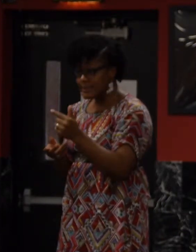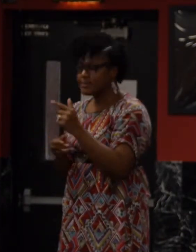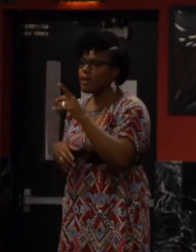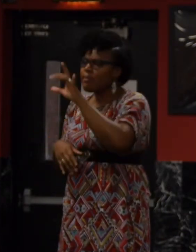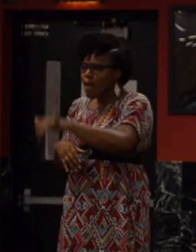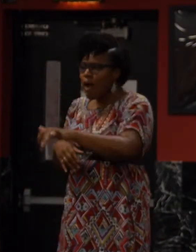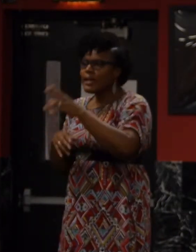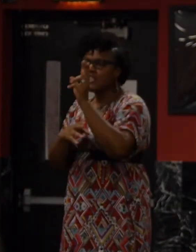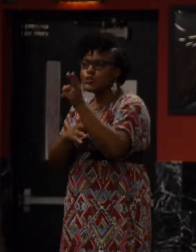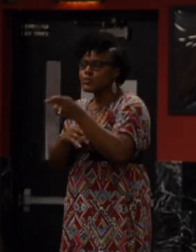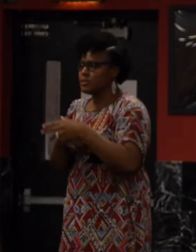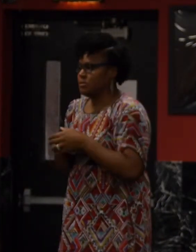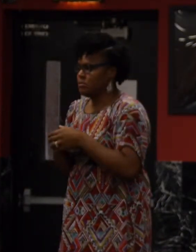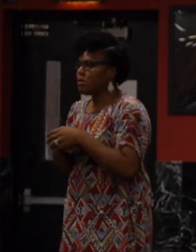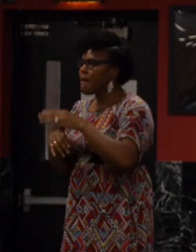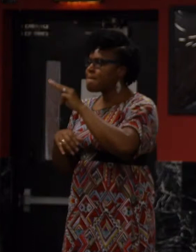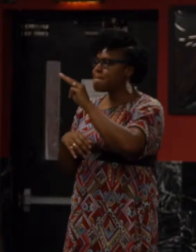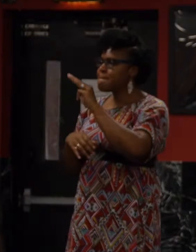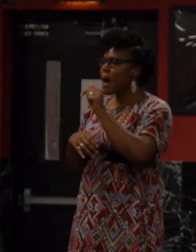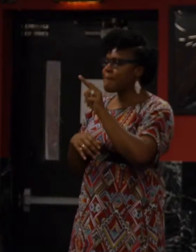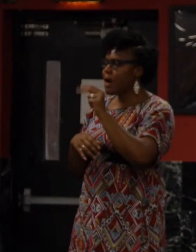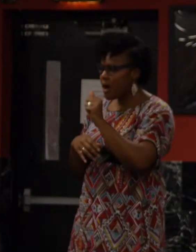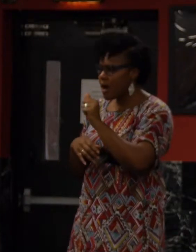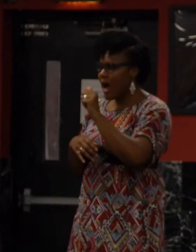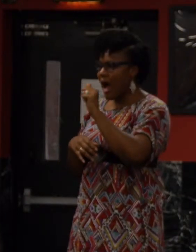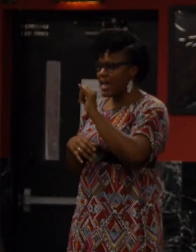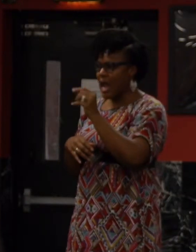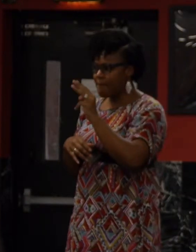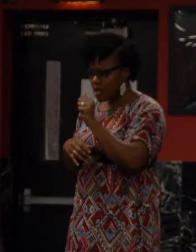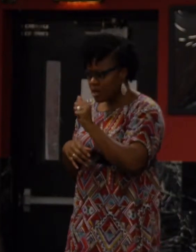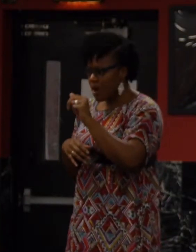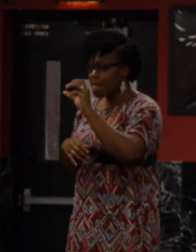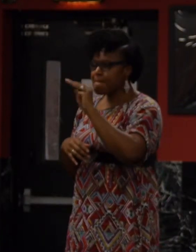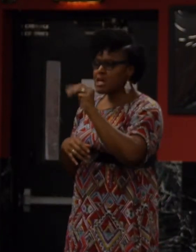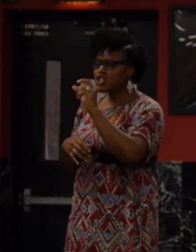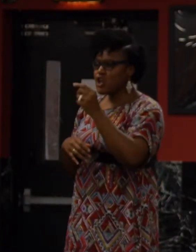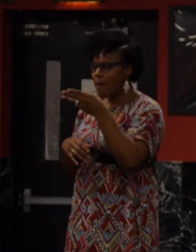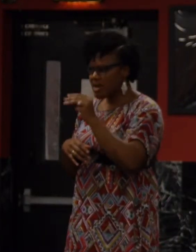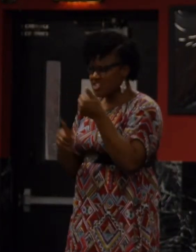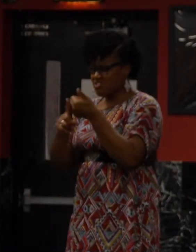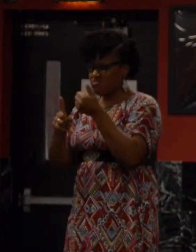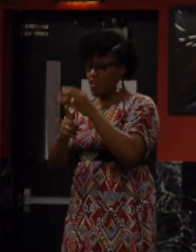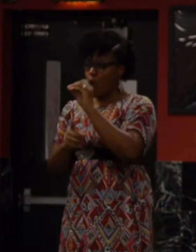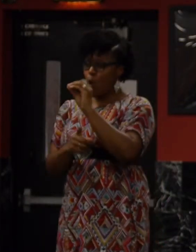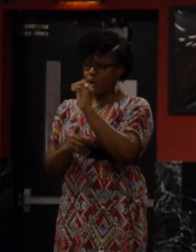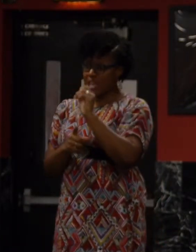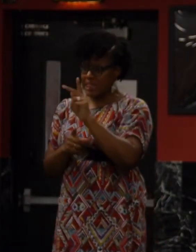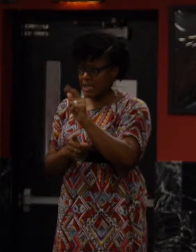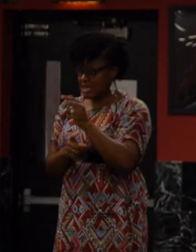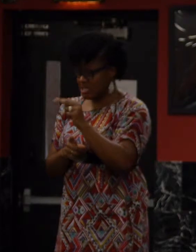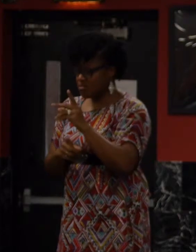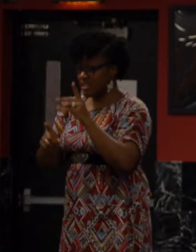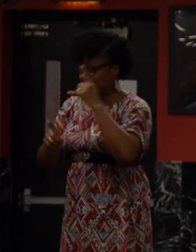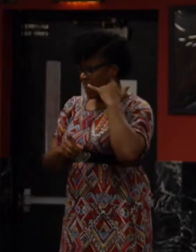history on that, Mama Ayanna Mashama of the Black August Organizing Committee out in Oakland, she says